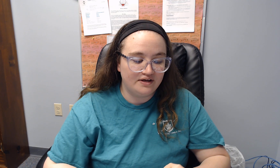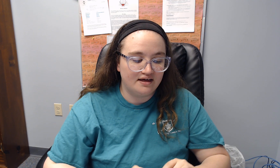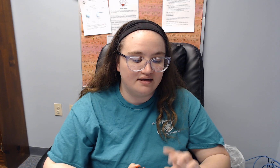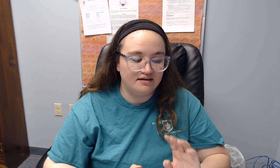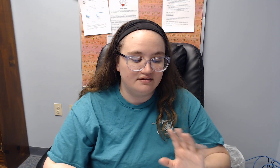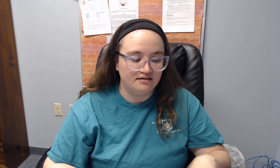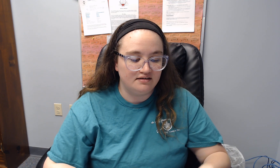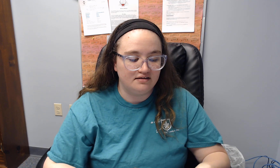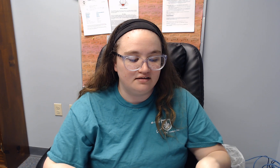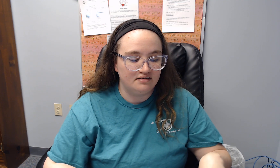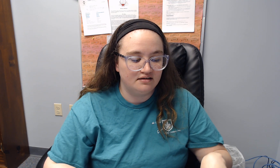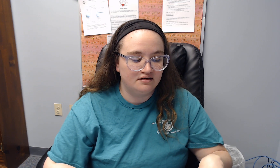had the